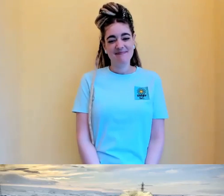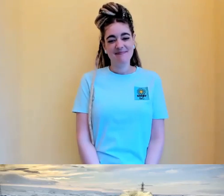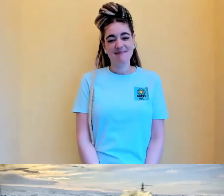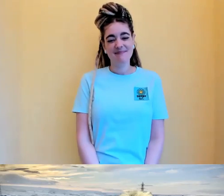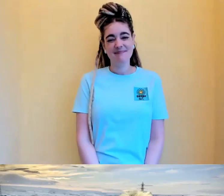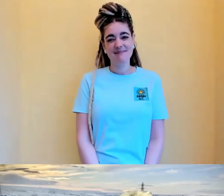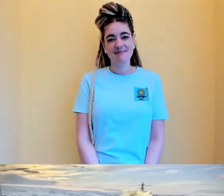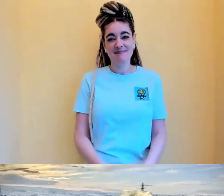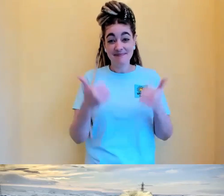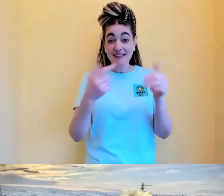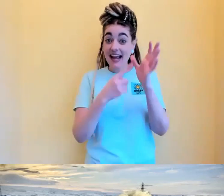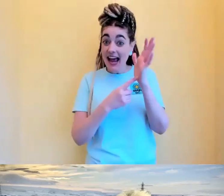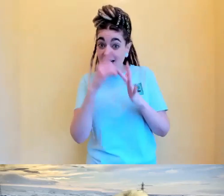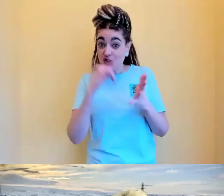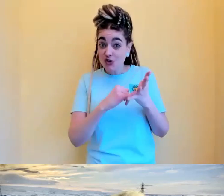Cool. And Ailís?